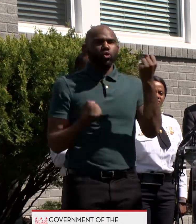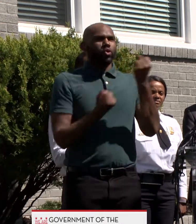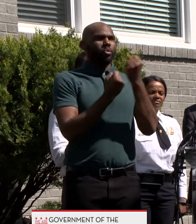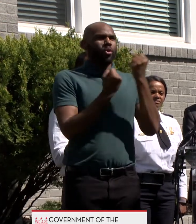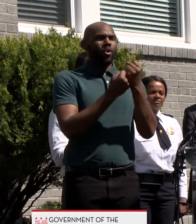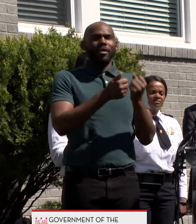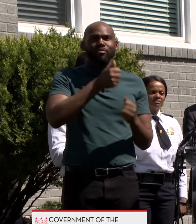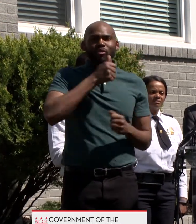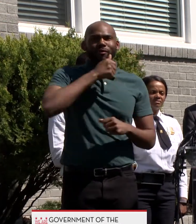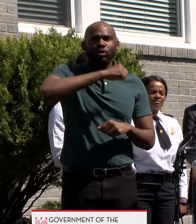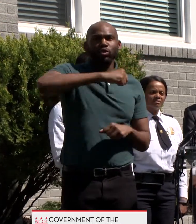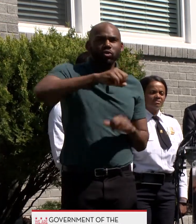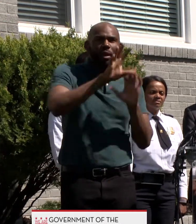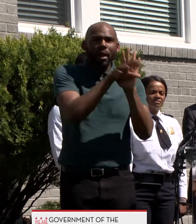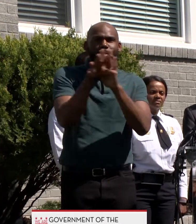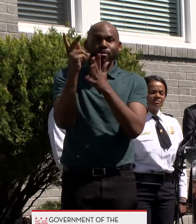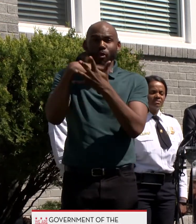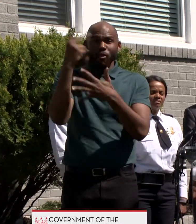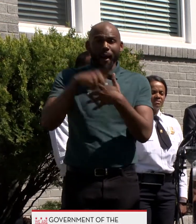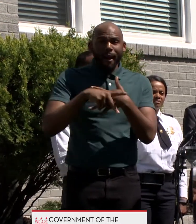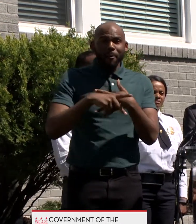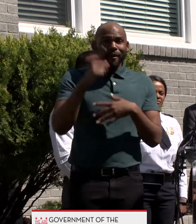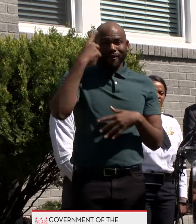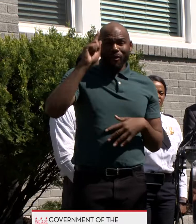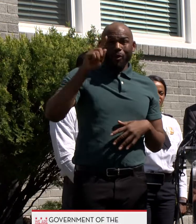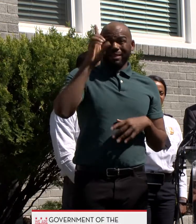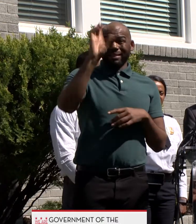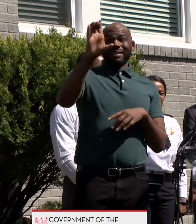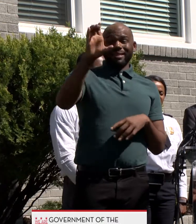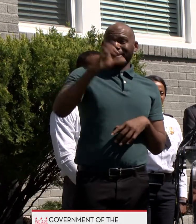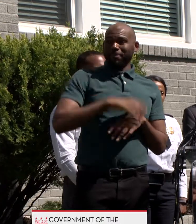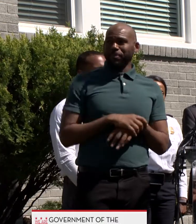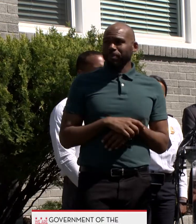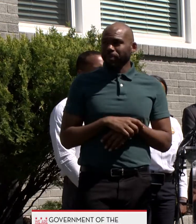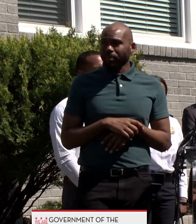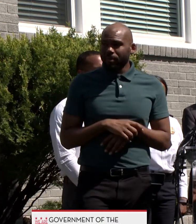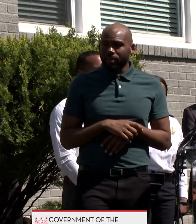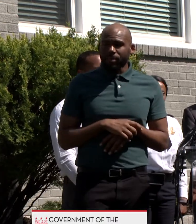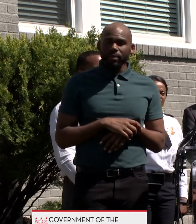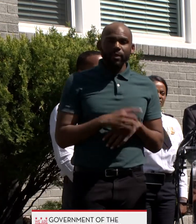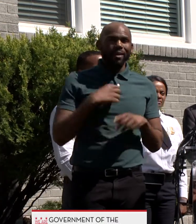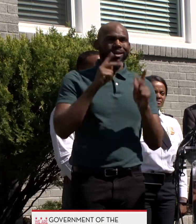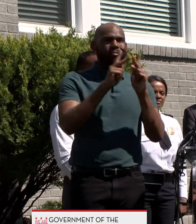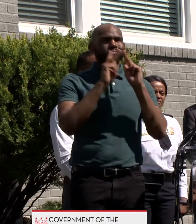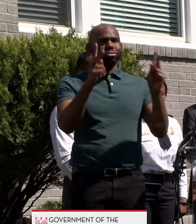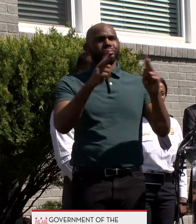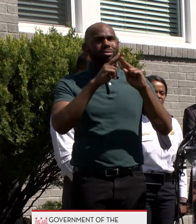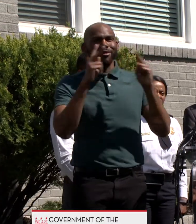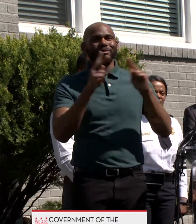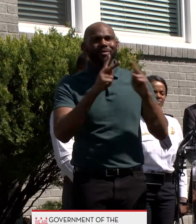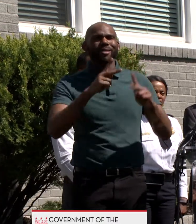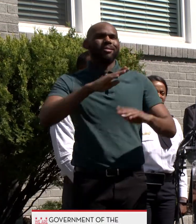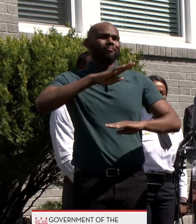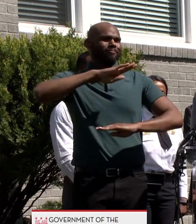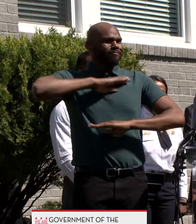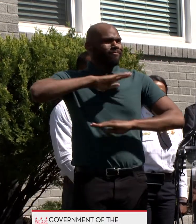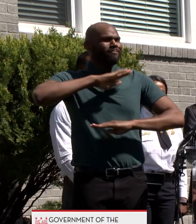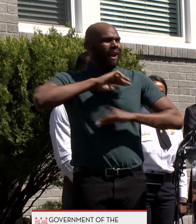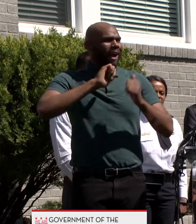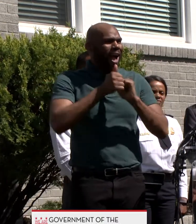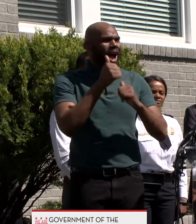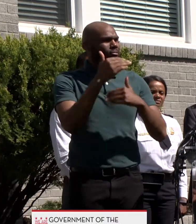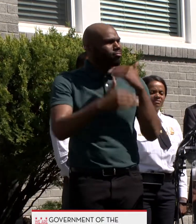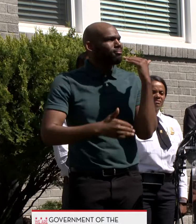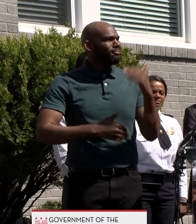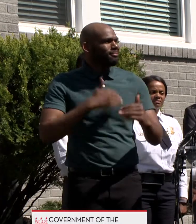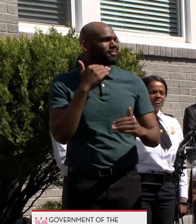the private security camera program for the District of Columbia. We're very, very pleased with how this is working